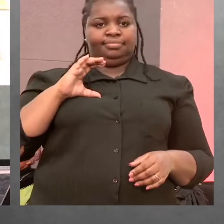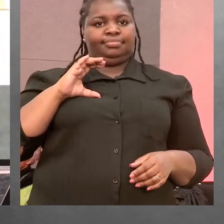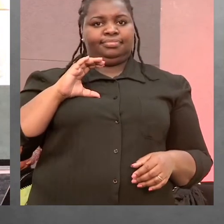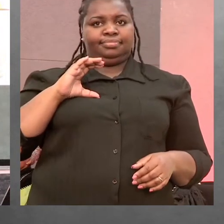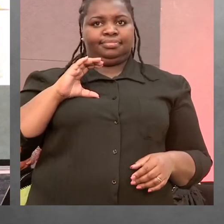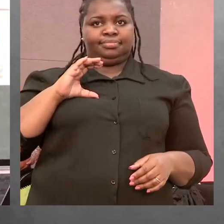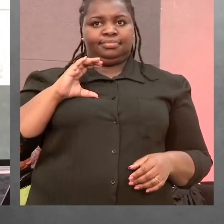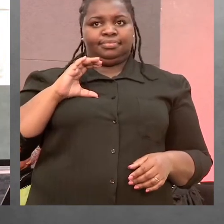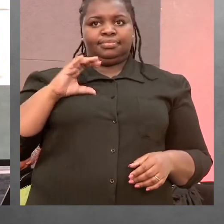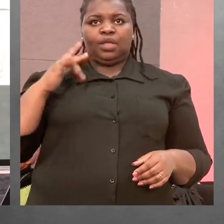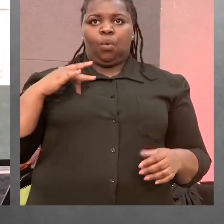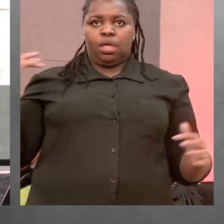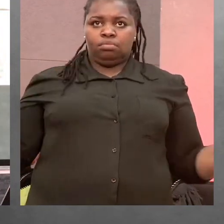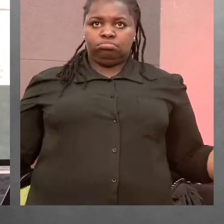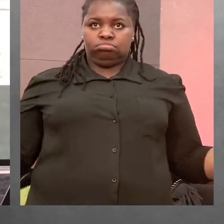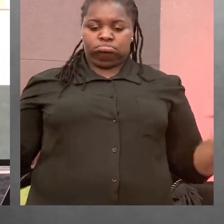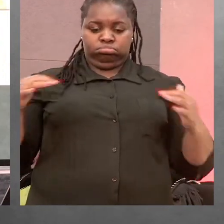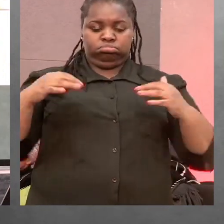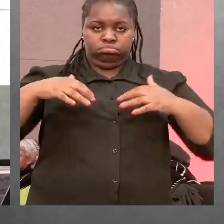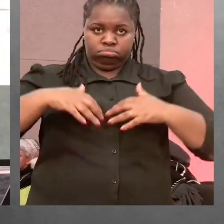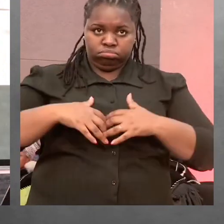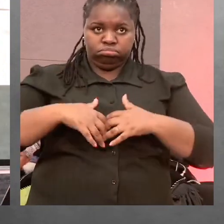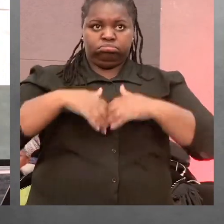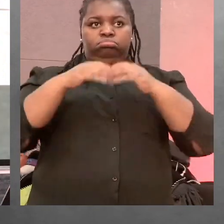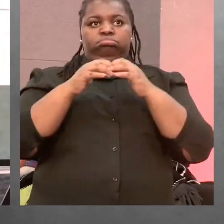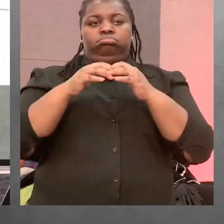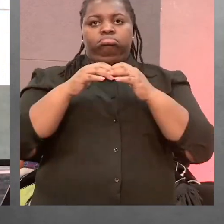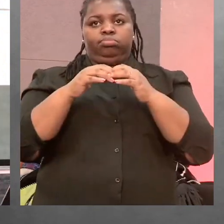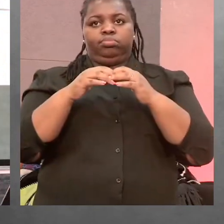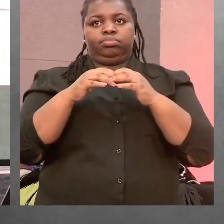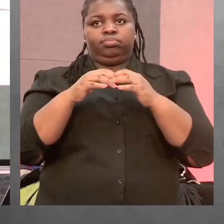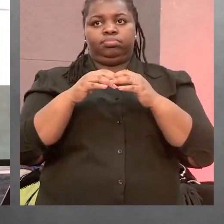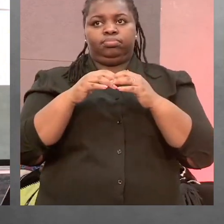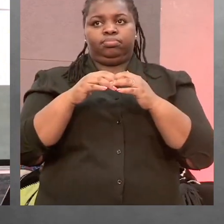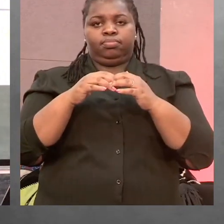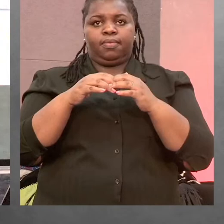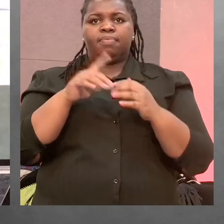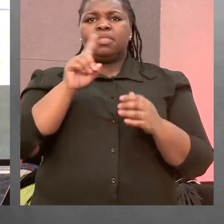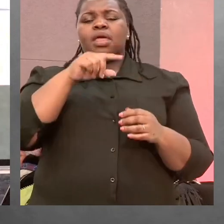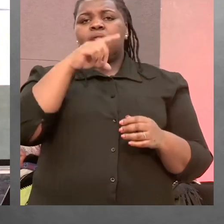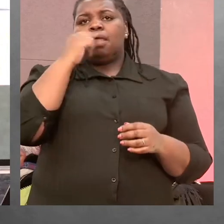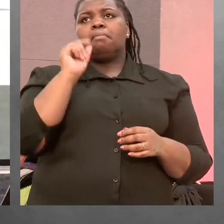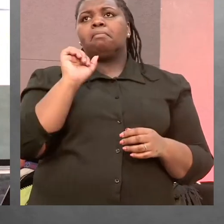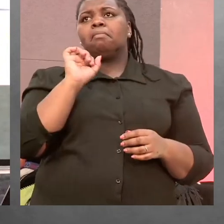we came together, formed the abbasas of this world, and formed what was called